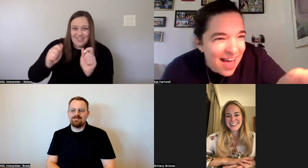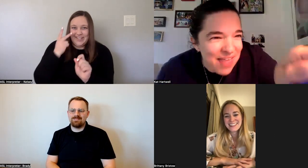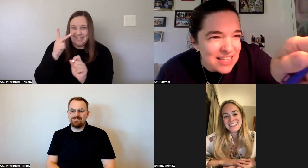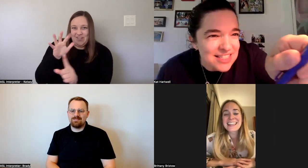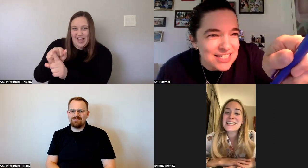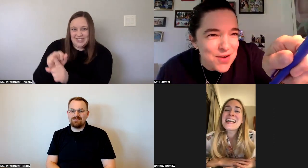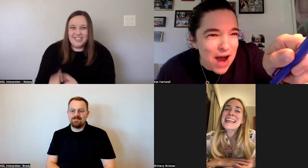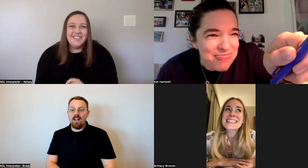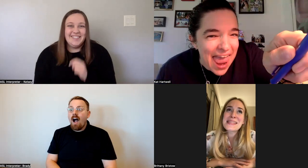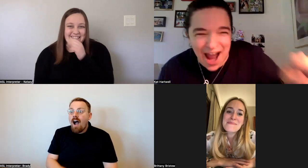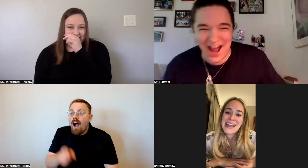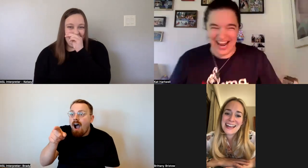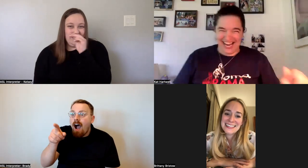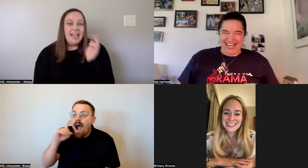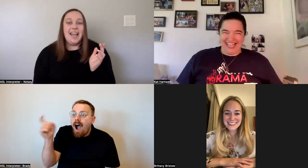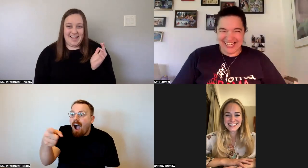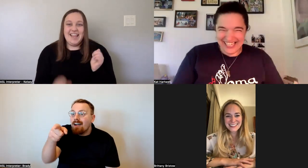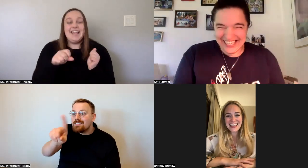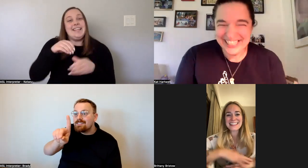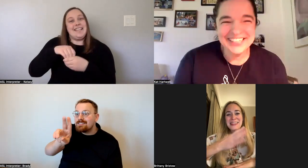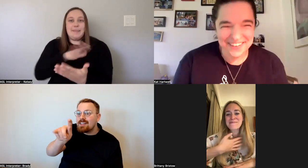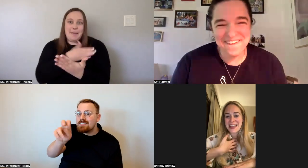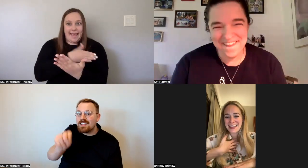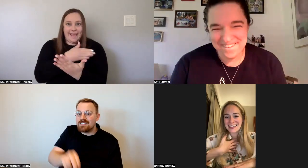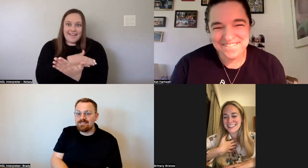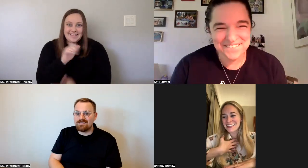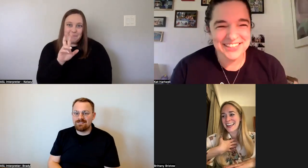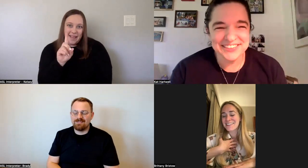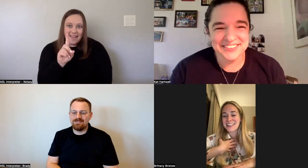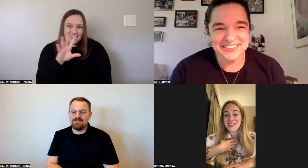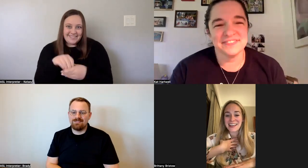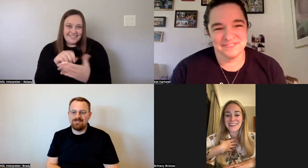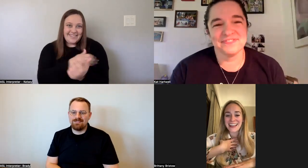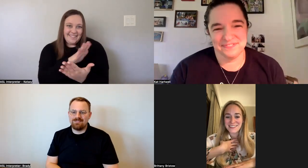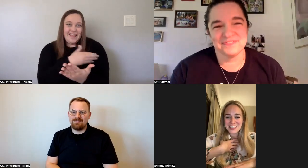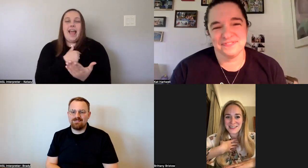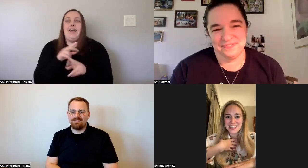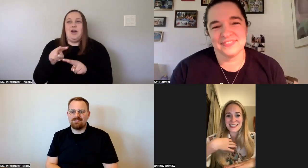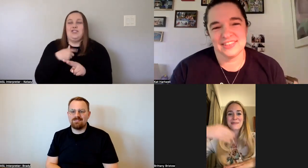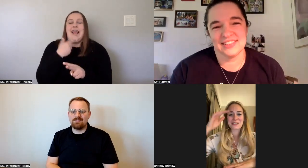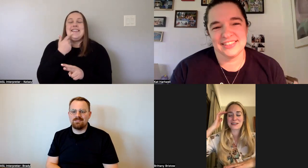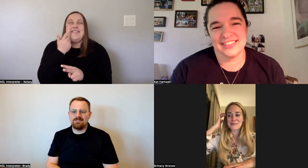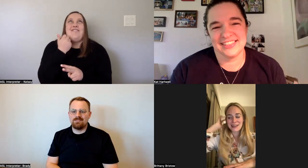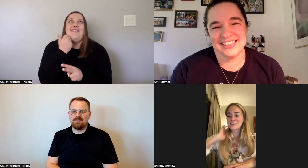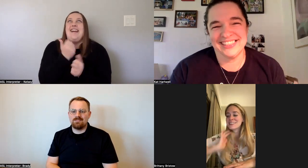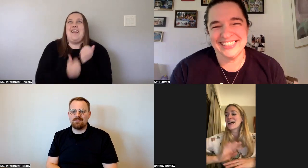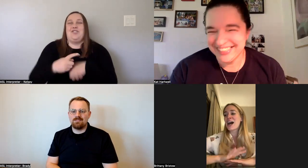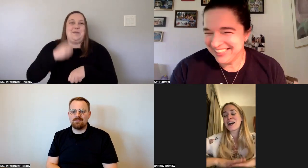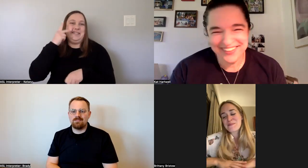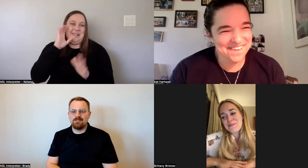Okay, that's He's right in the there. band. He's in the band, and it makes me giggle every time I see a picture of him